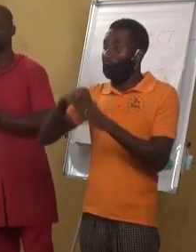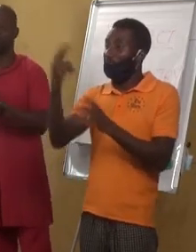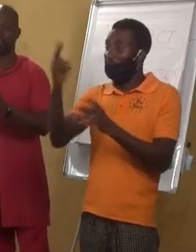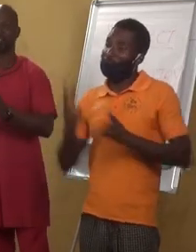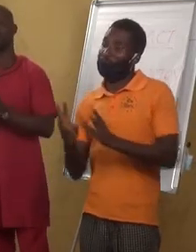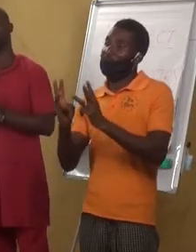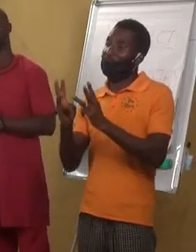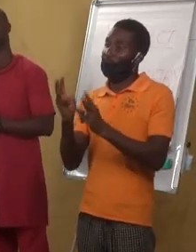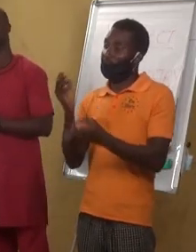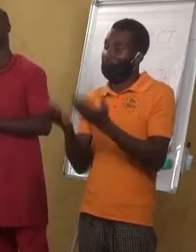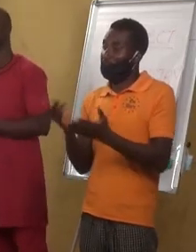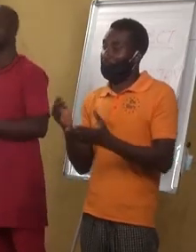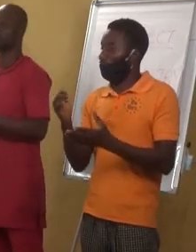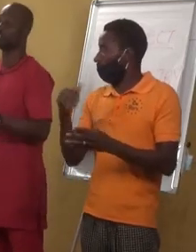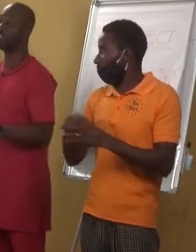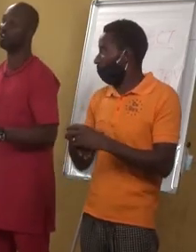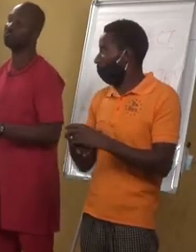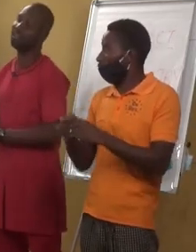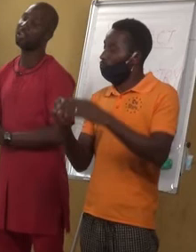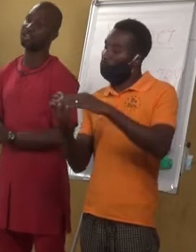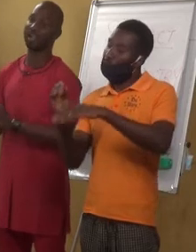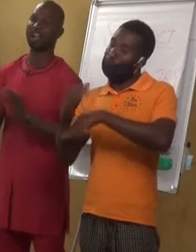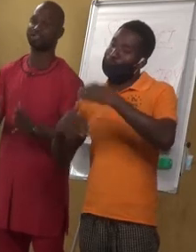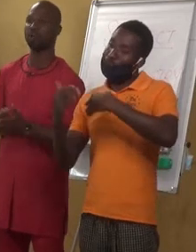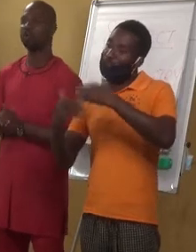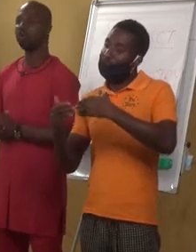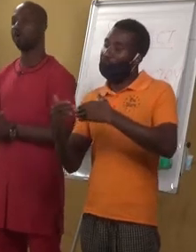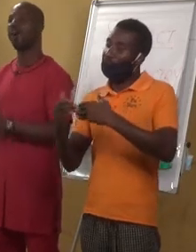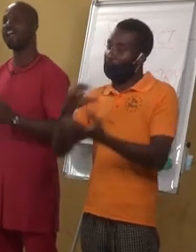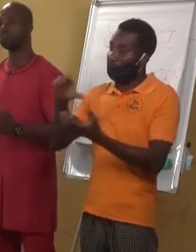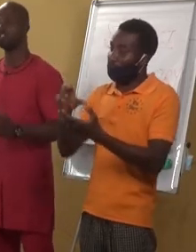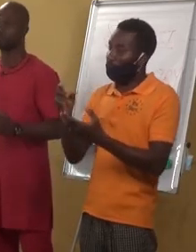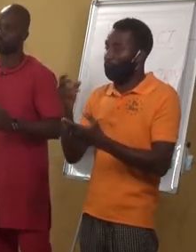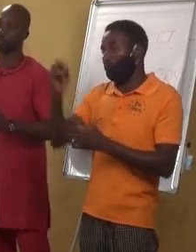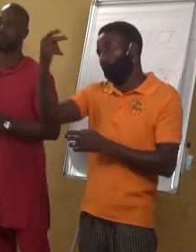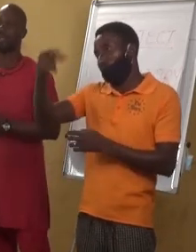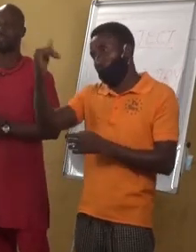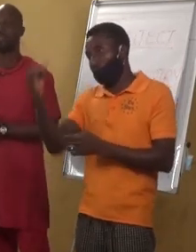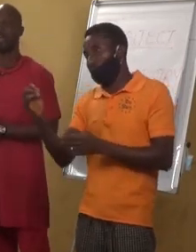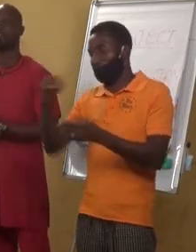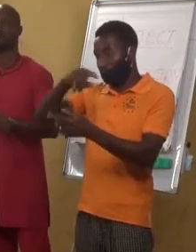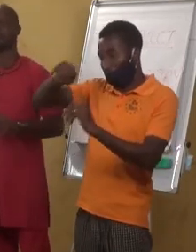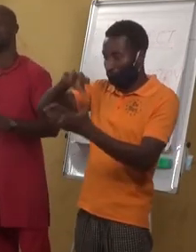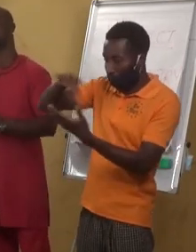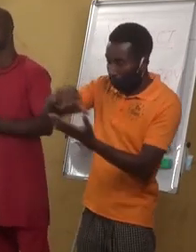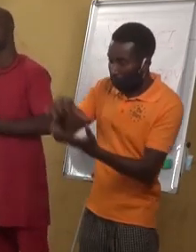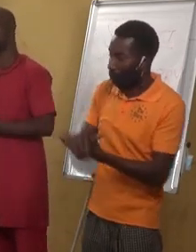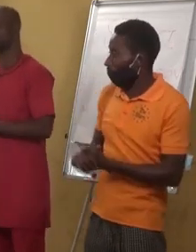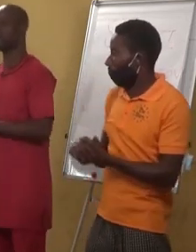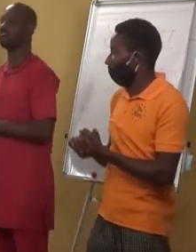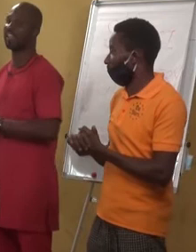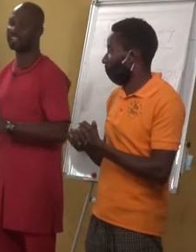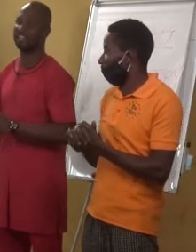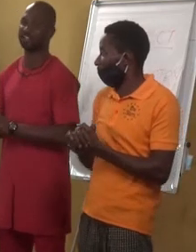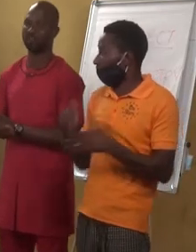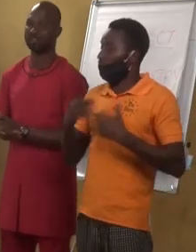by duplet configuration, as in the case of helium in an atom, or hydrogen when combined, an octet configuration